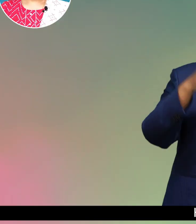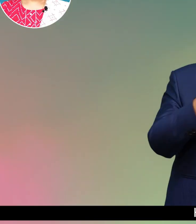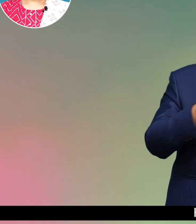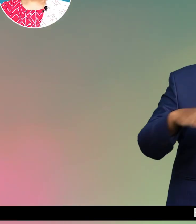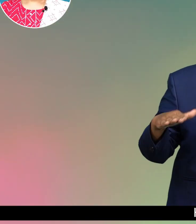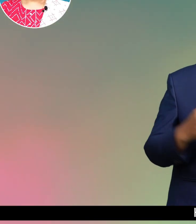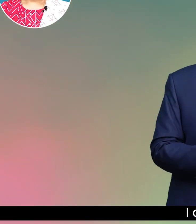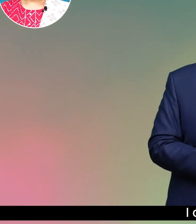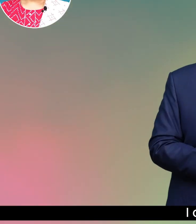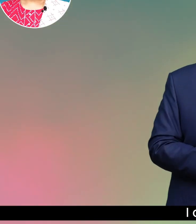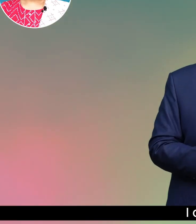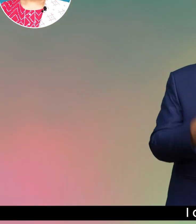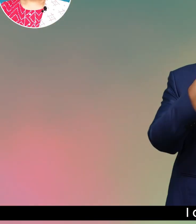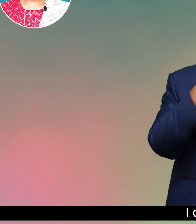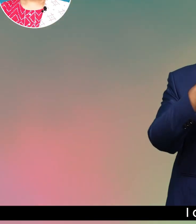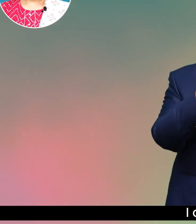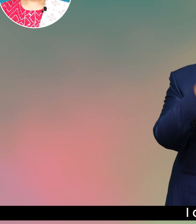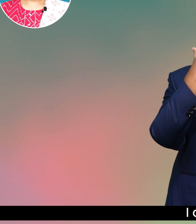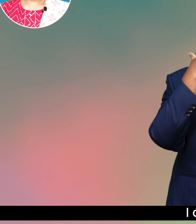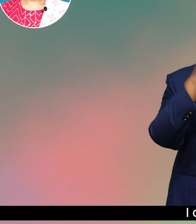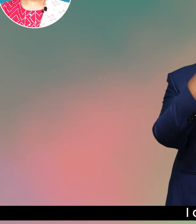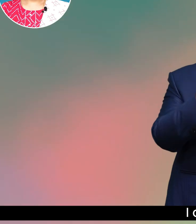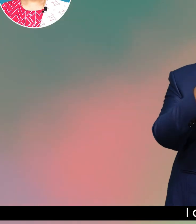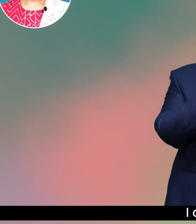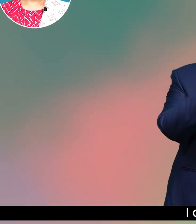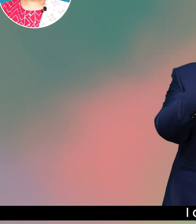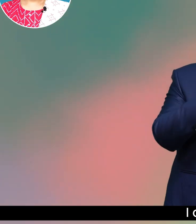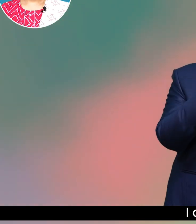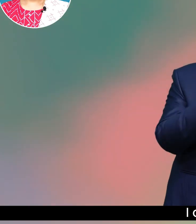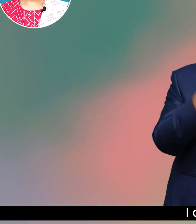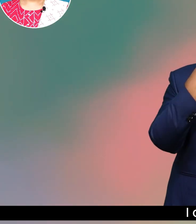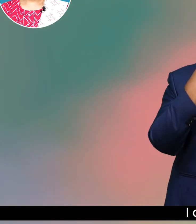children, I am Sai Brahmari.